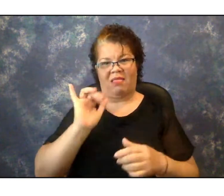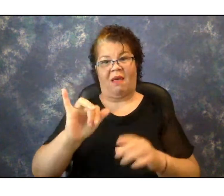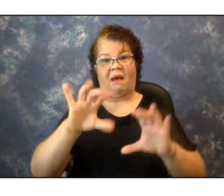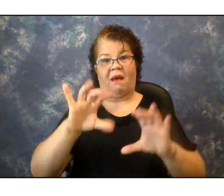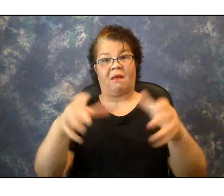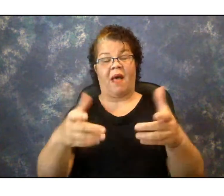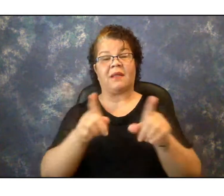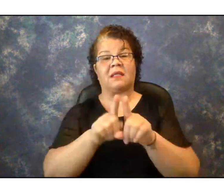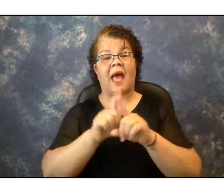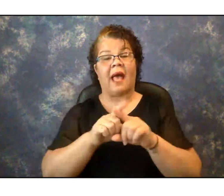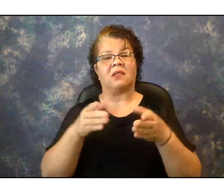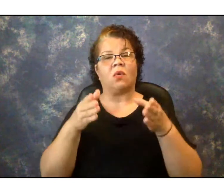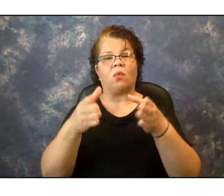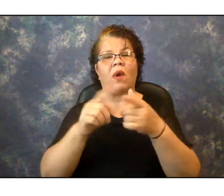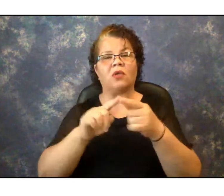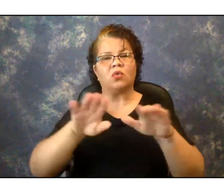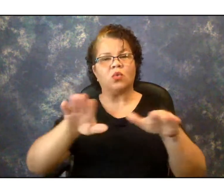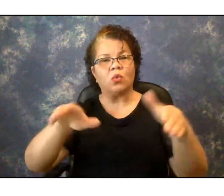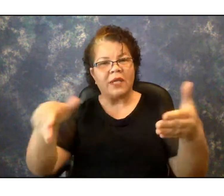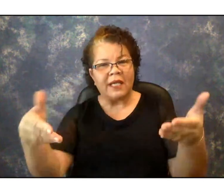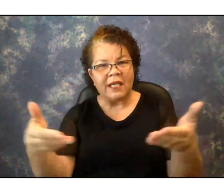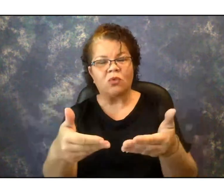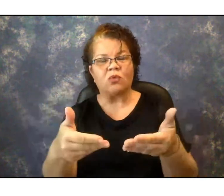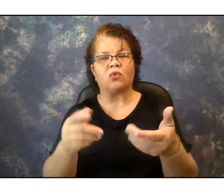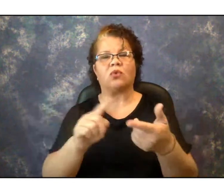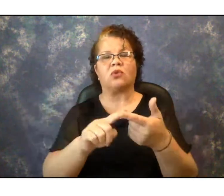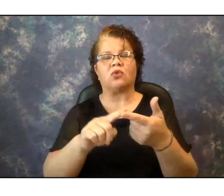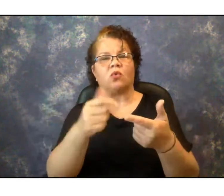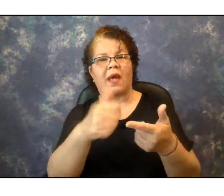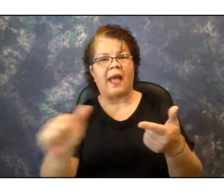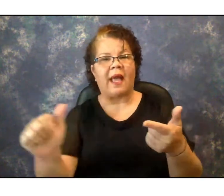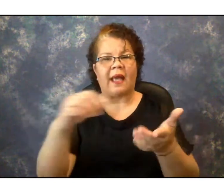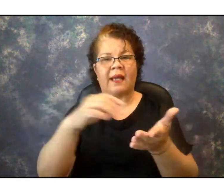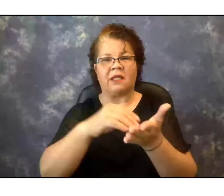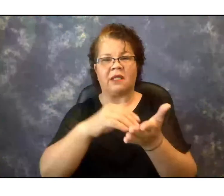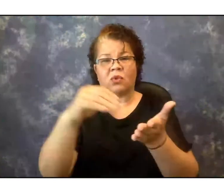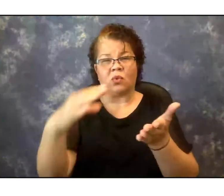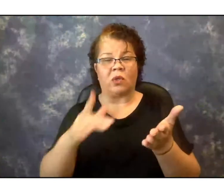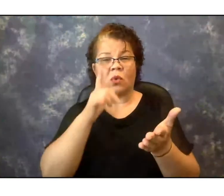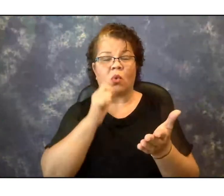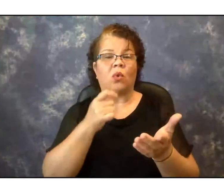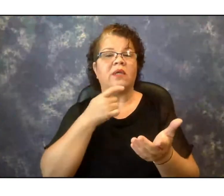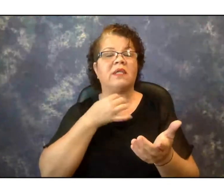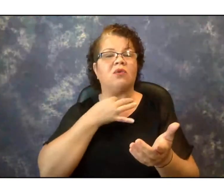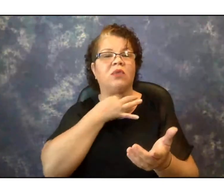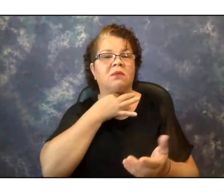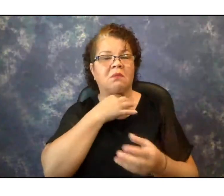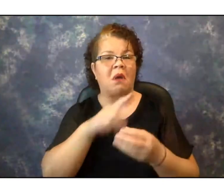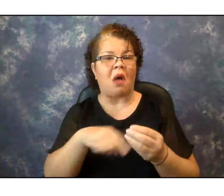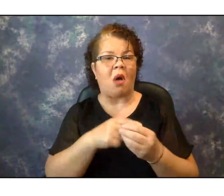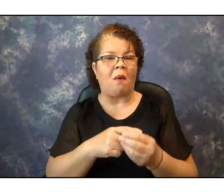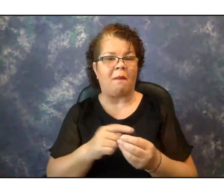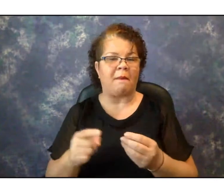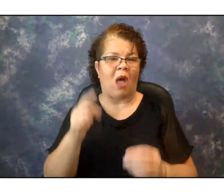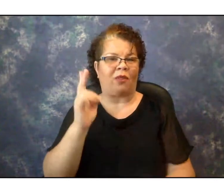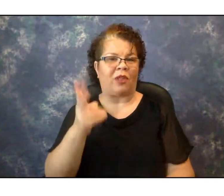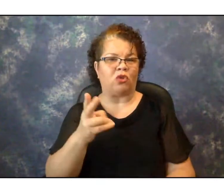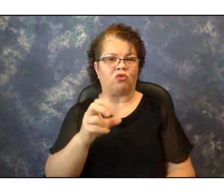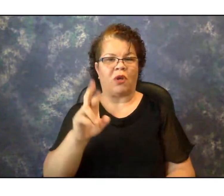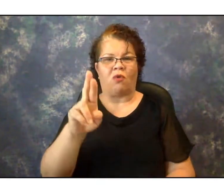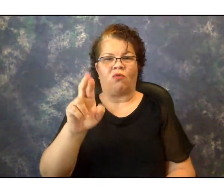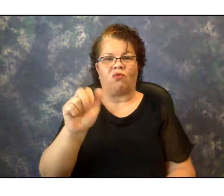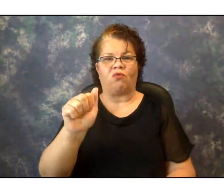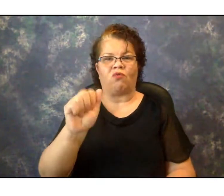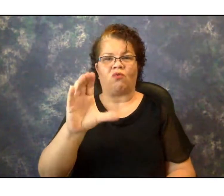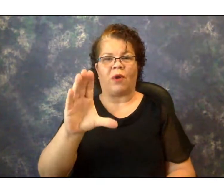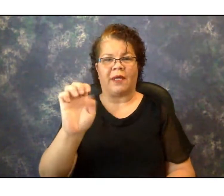our majors, but any student who's interested in the history of race and the what I think of sort of Black